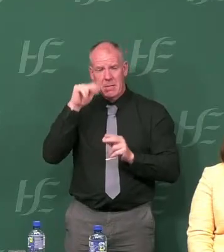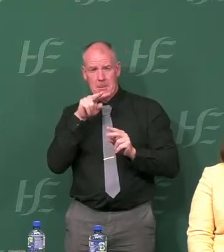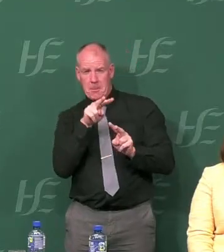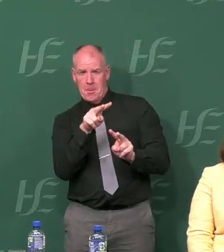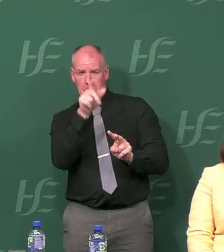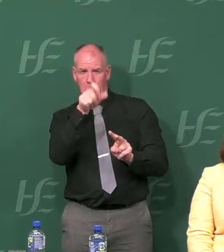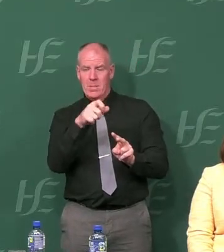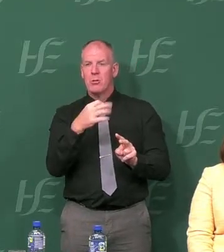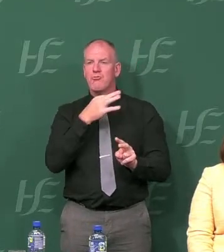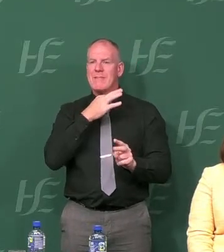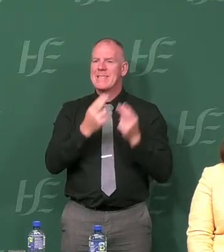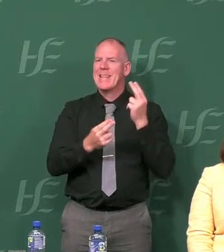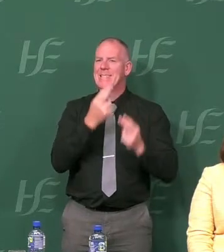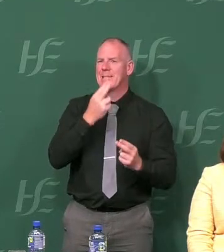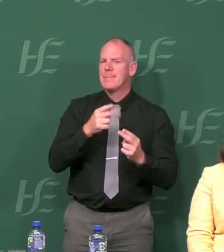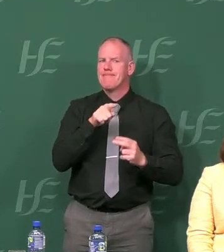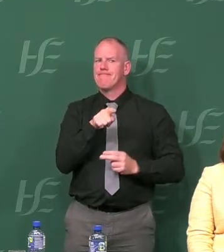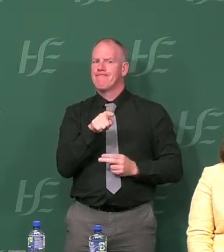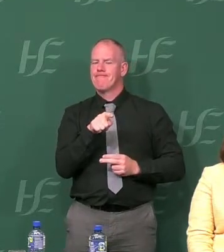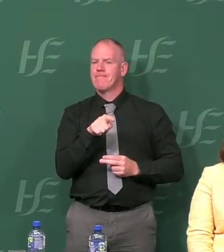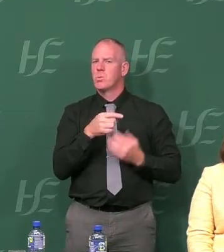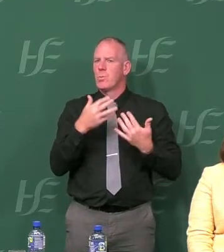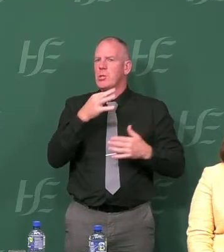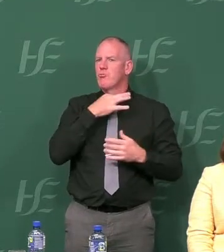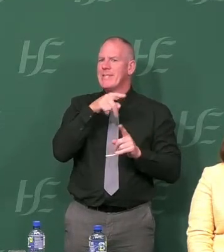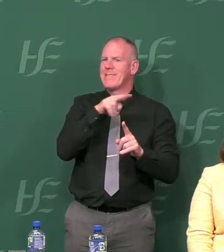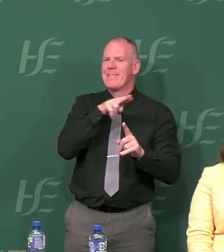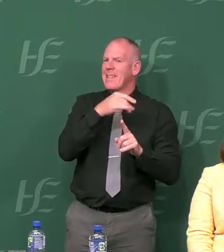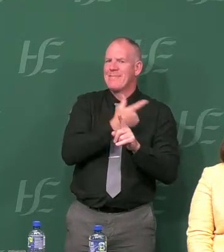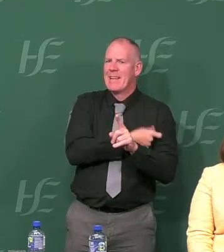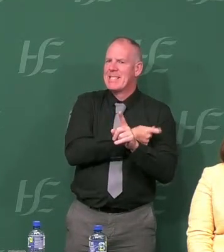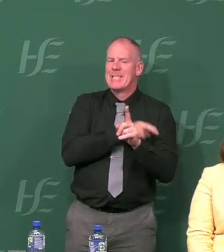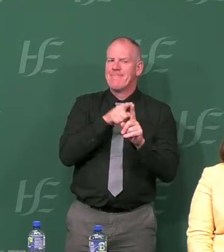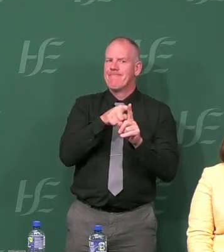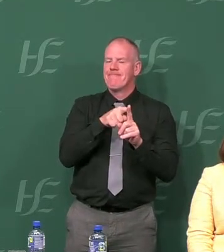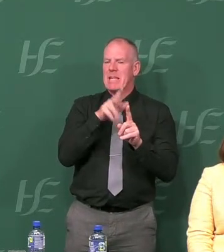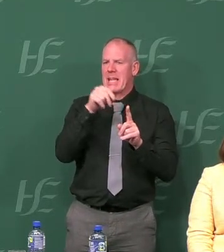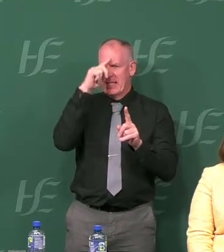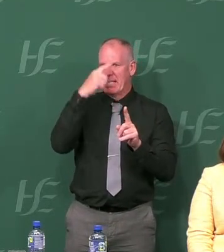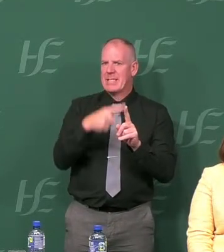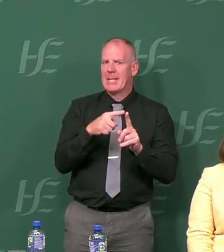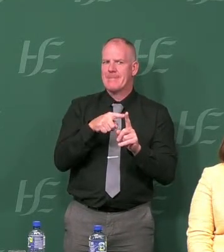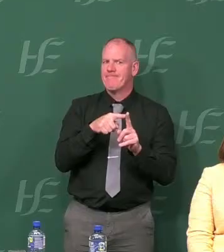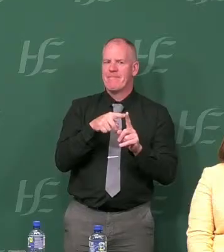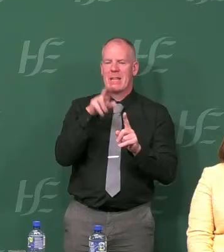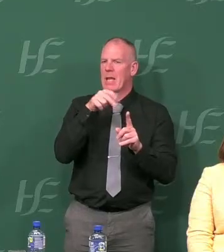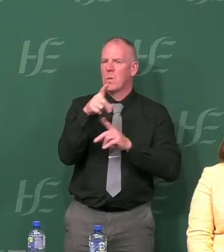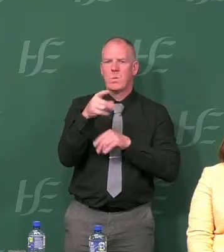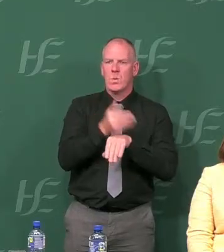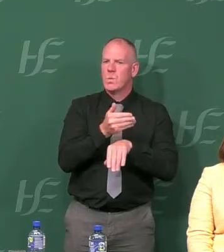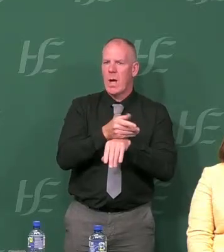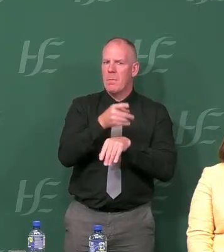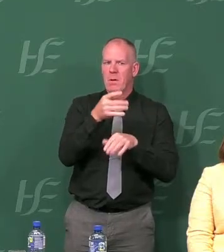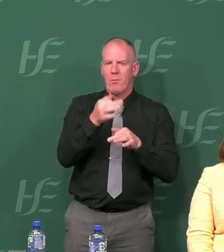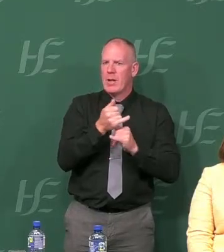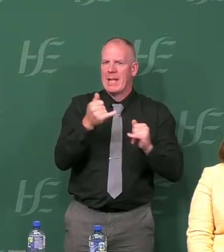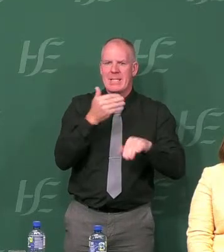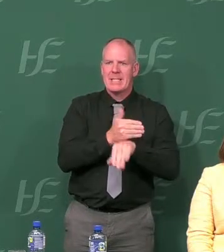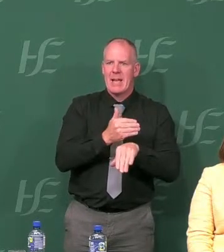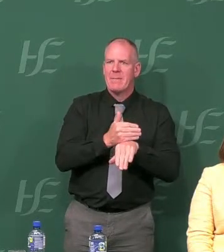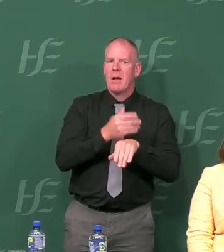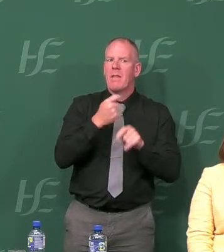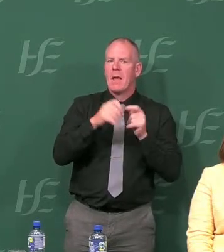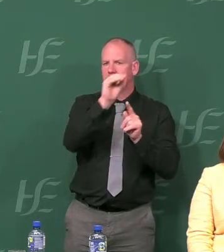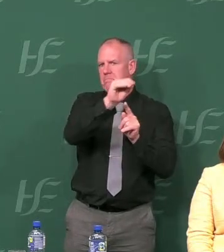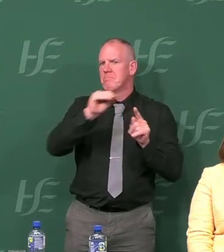assessments, and based on that risk assessment, if somebody isn't vaccinated and they judge that they can't carry out that frontline role, that's